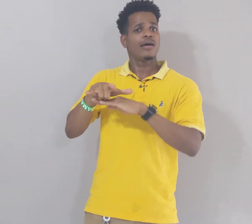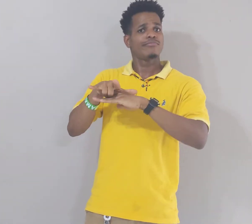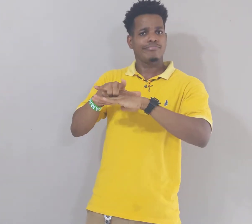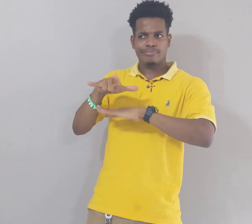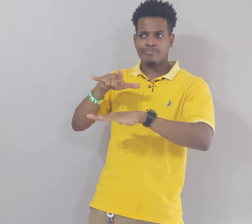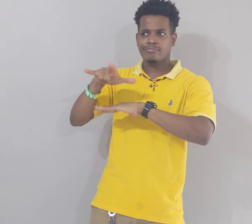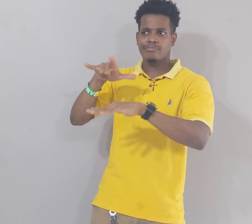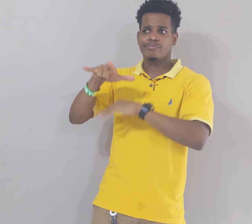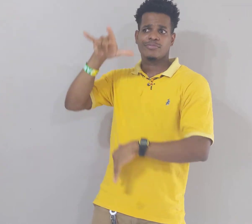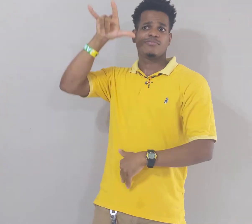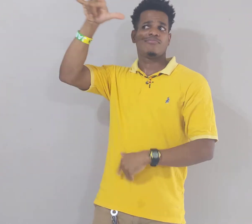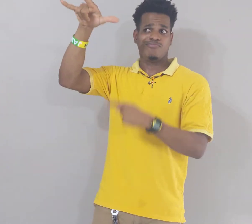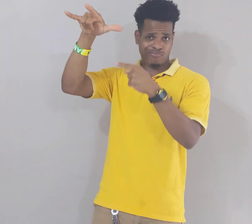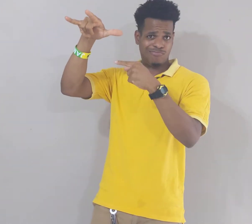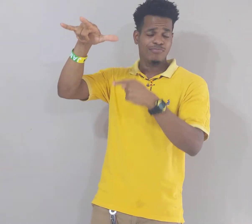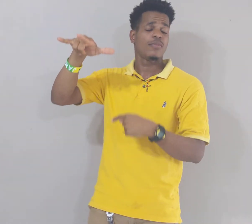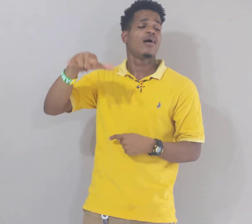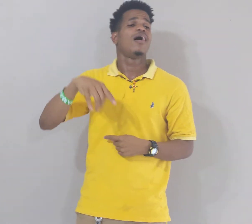So I was on the plane,